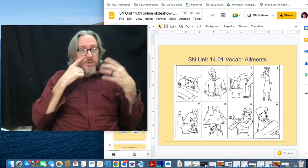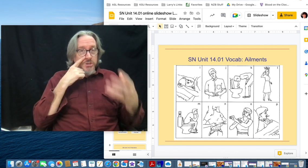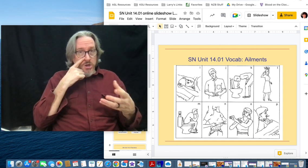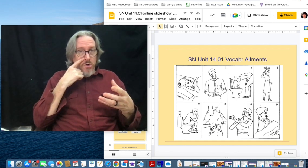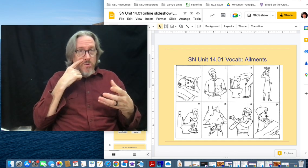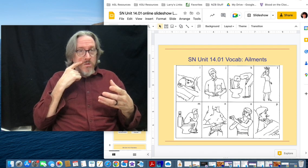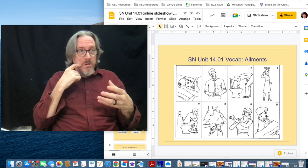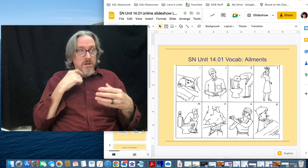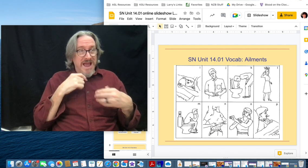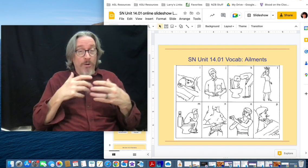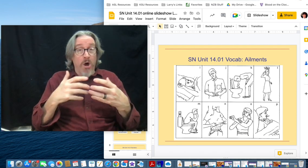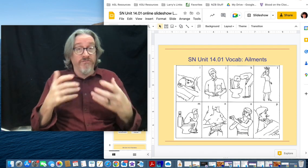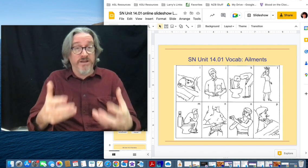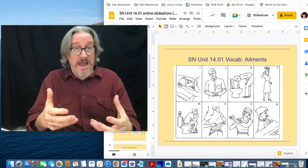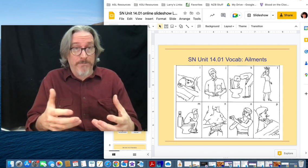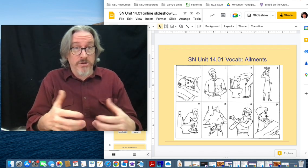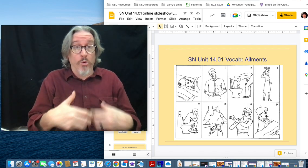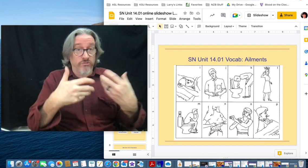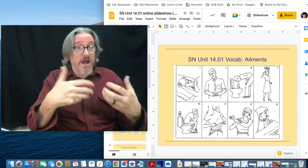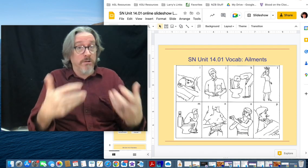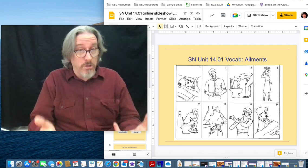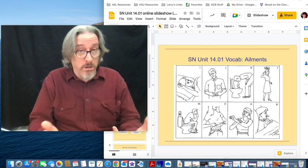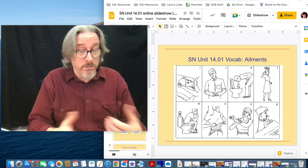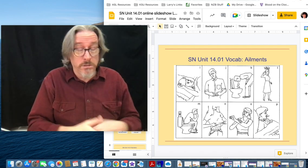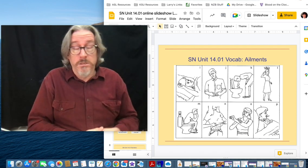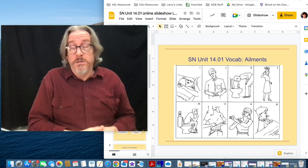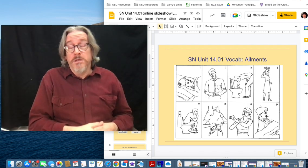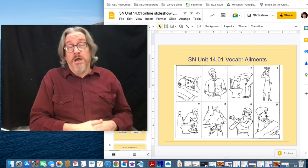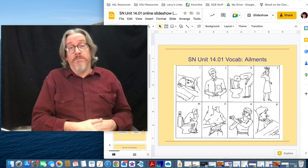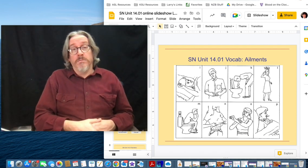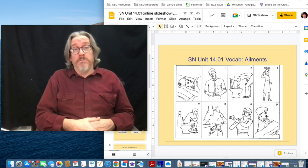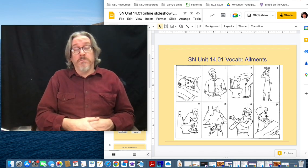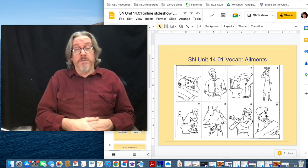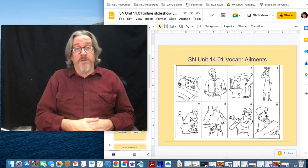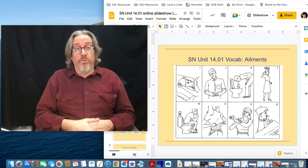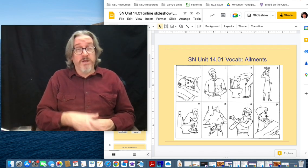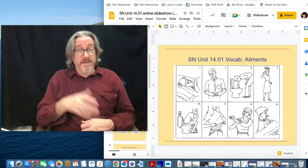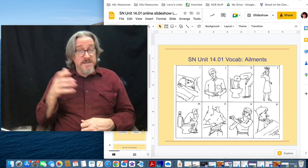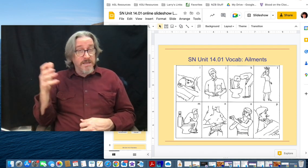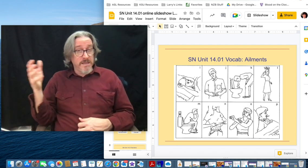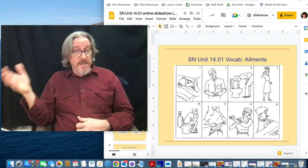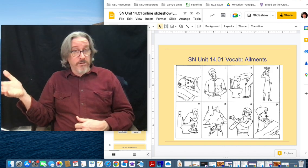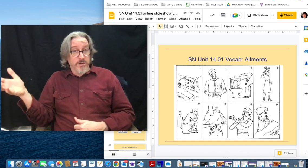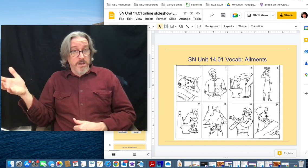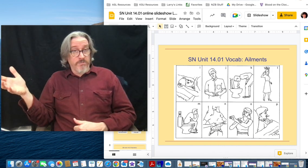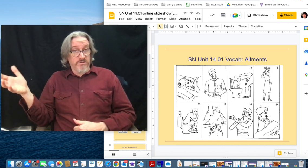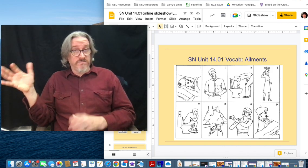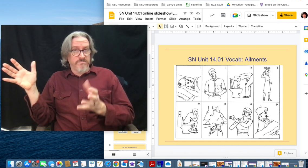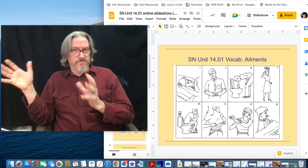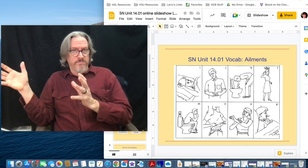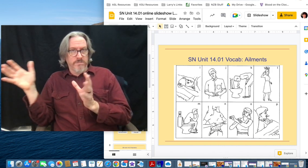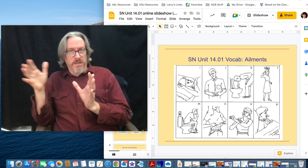You can show how often it happened or for how long. And we'll get to that later in a